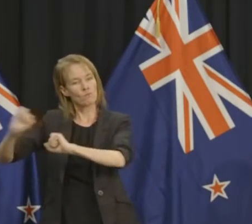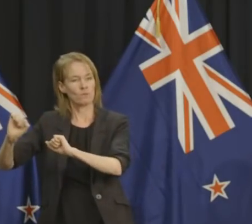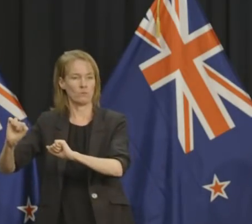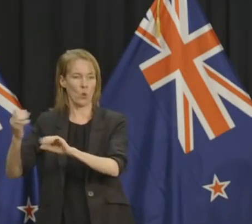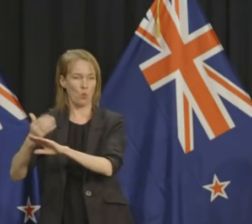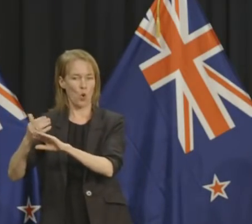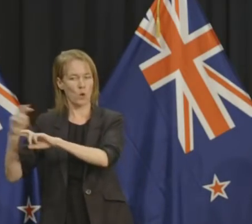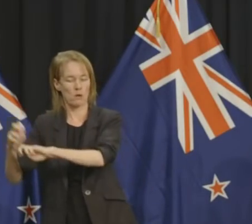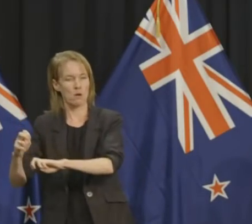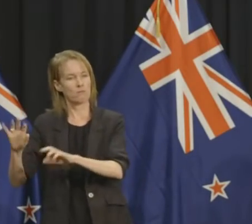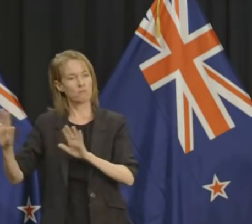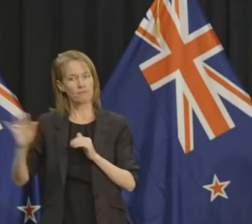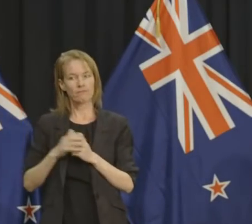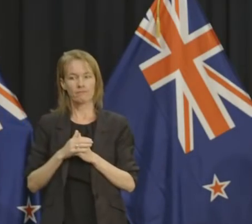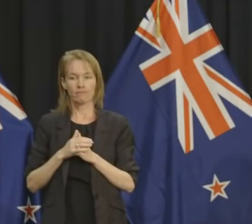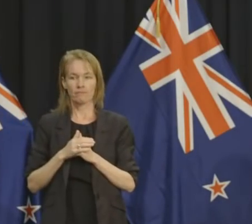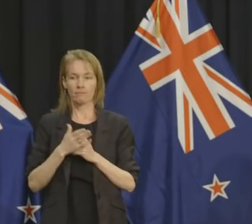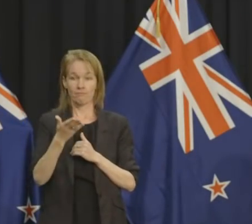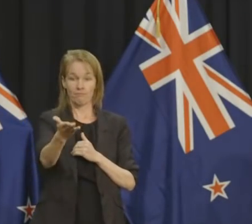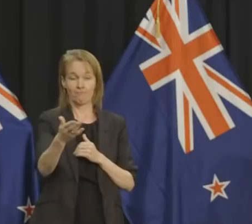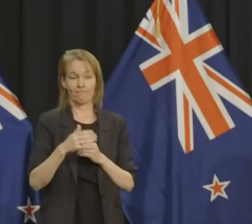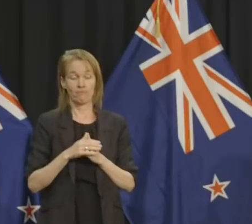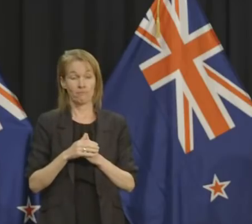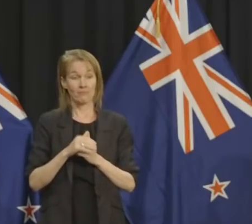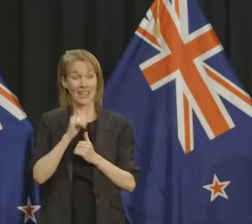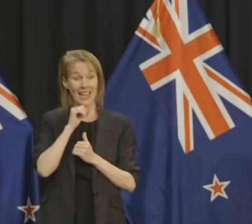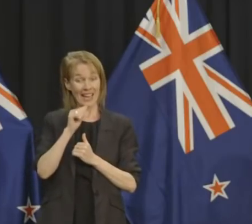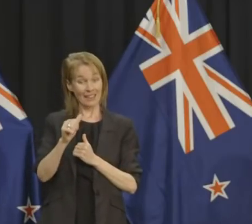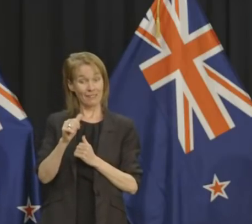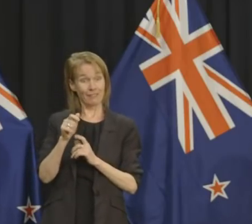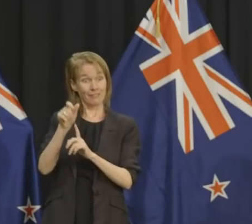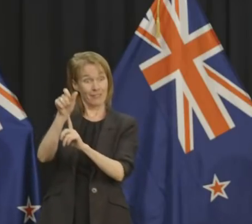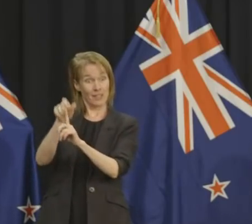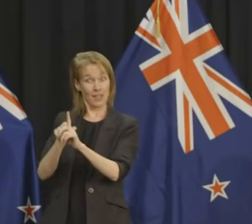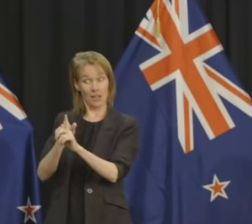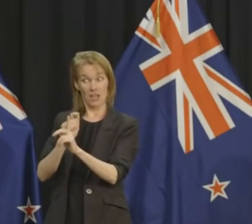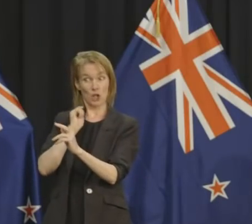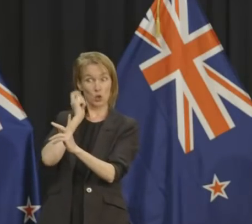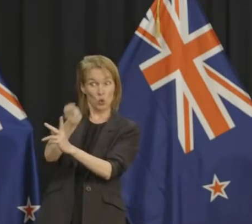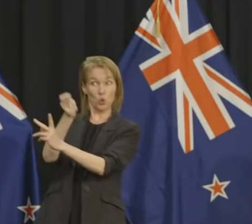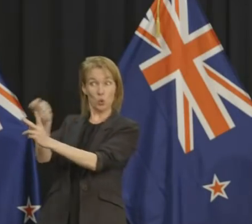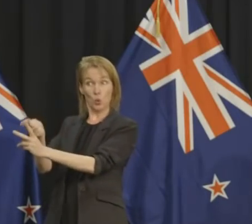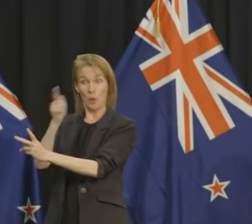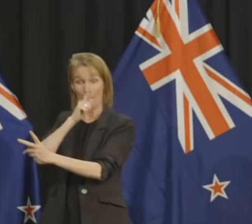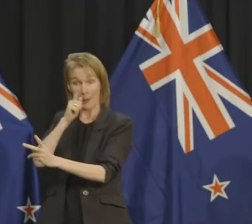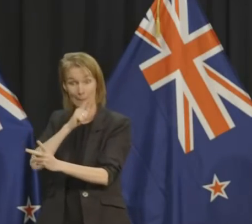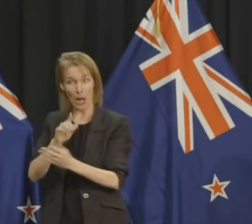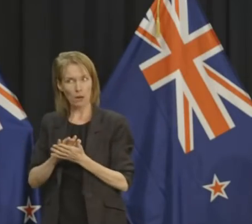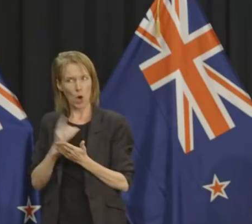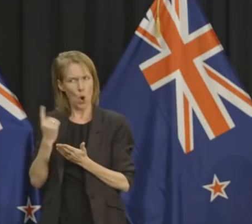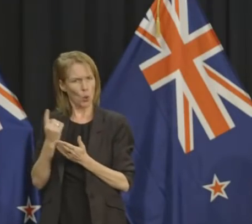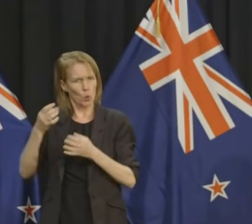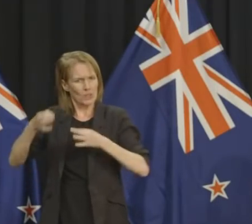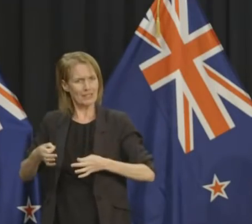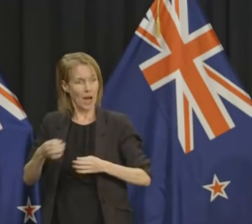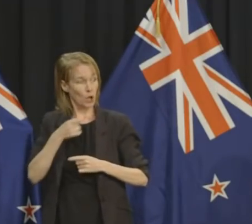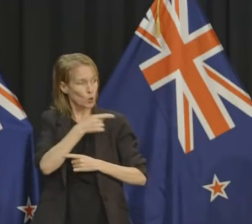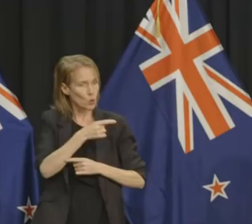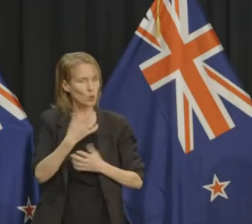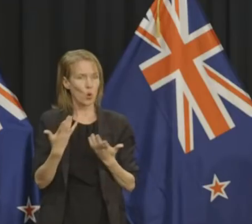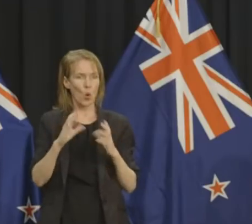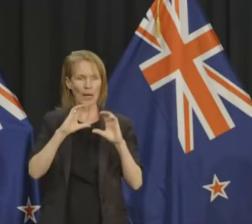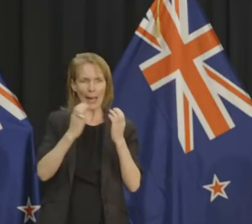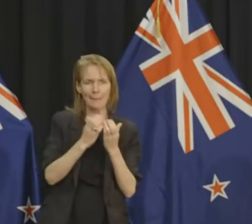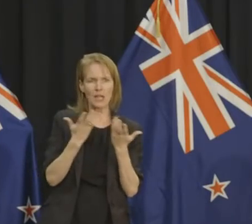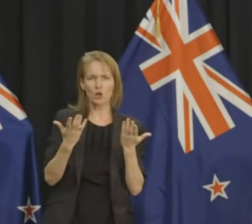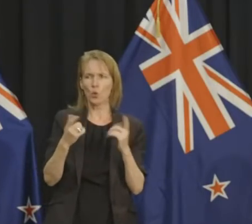If there's a decision made to press charges, can you outline how that decision gets made? Will it be made on the recommendation of the report? Will it go to Cabinet? Will it be the State Services Commission that presses those